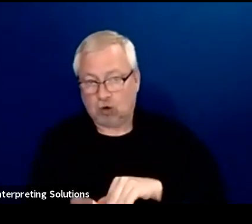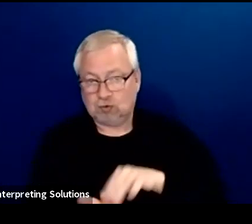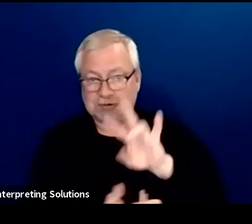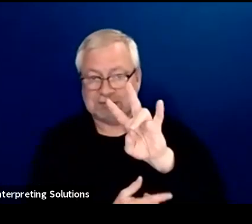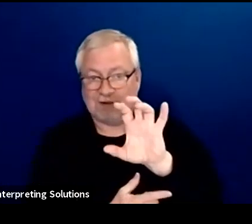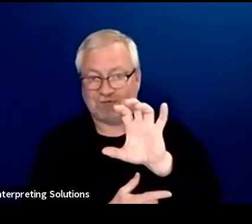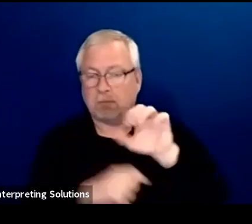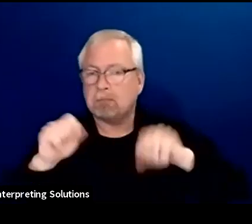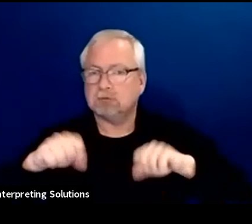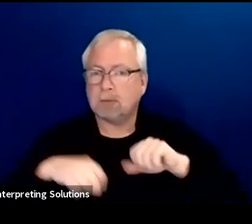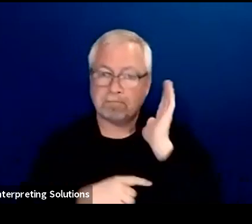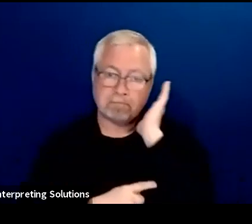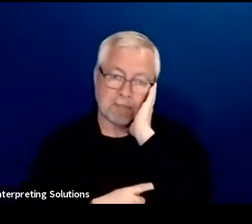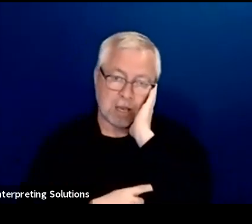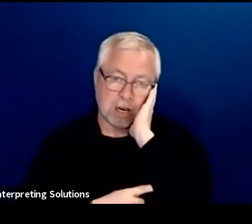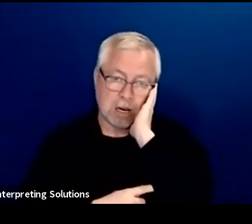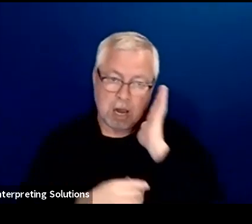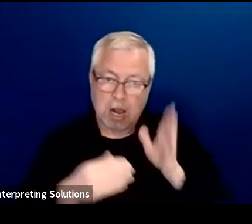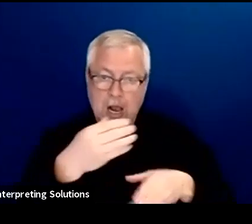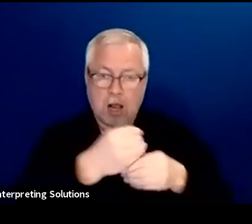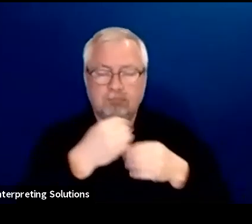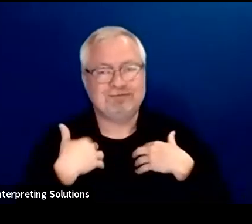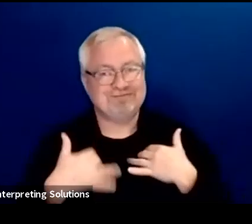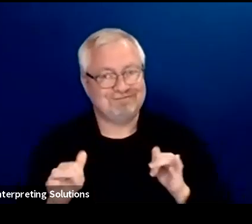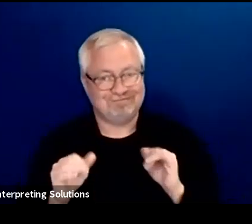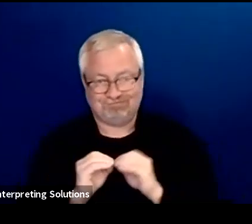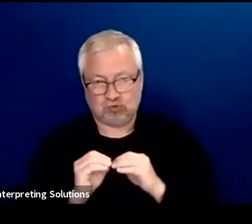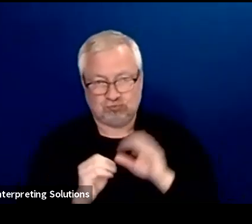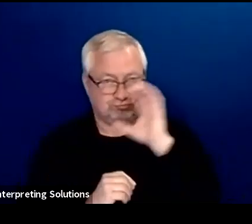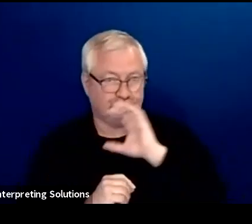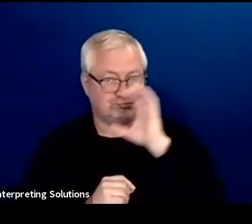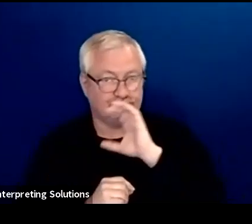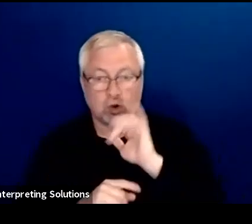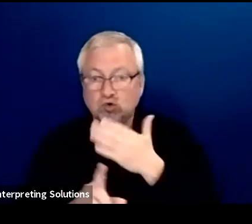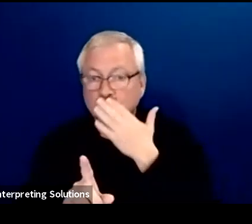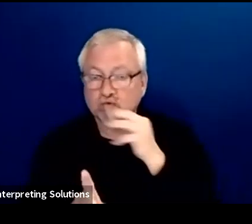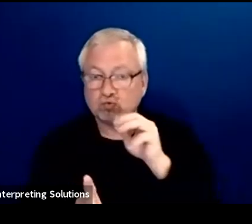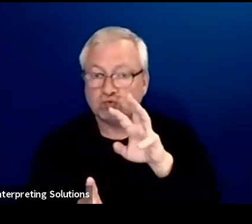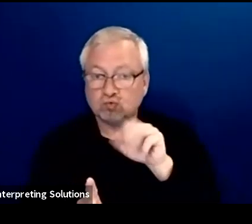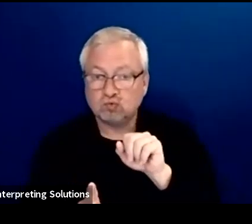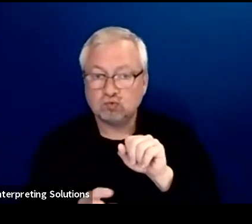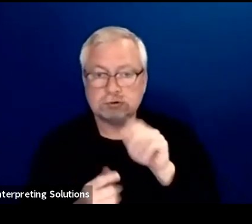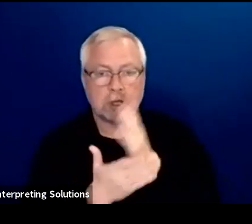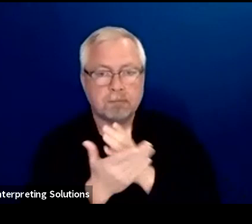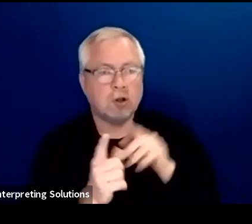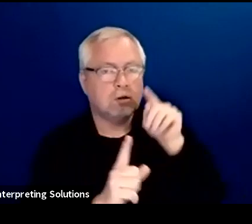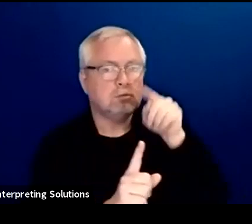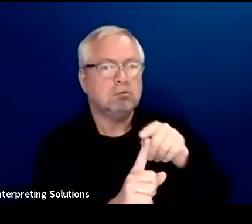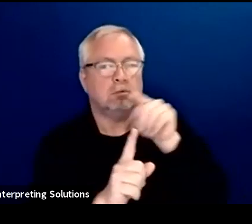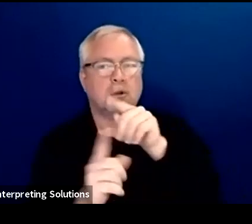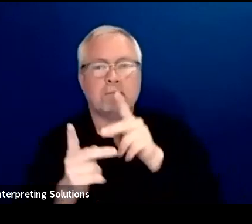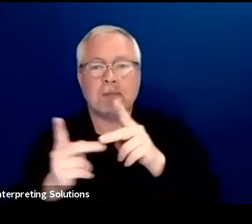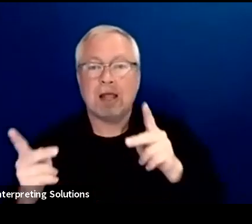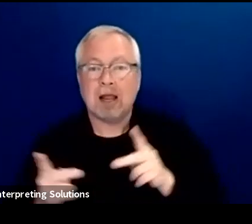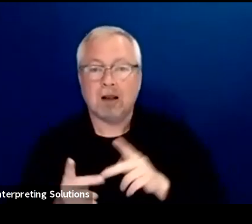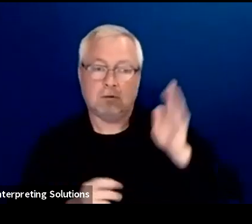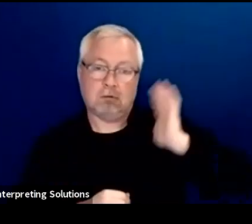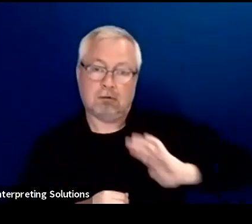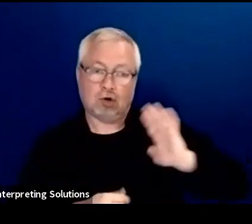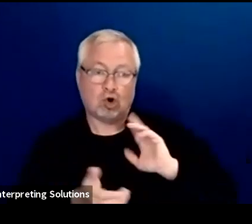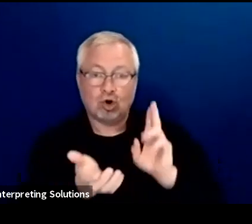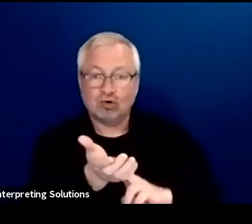is, especially in the places that are former nursing homes and even some old hospitals, it